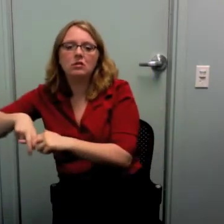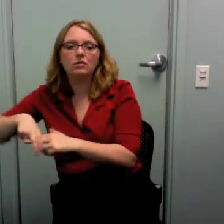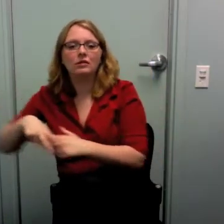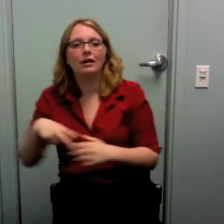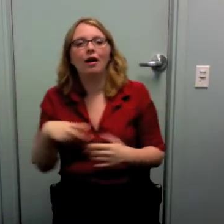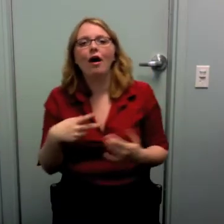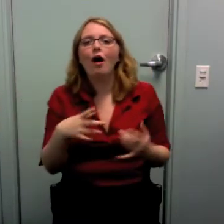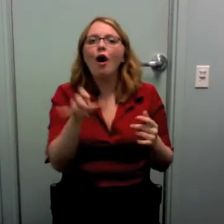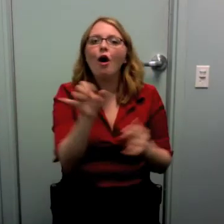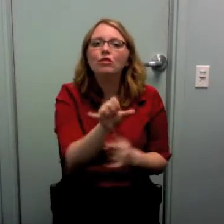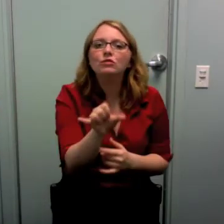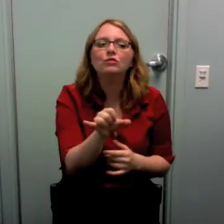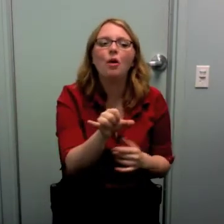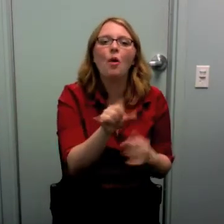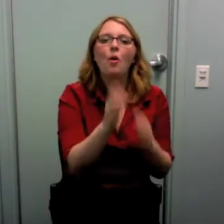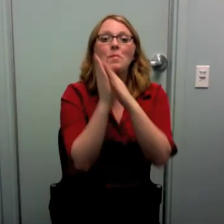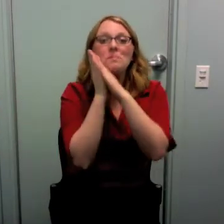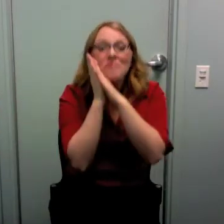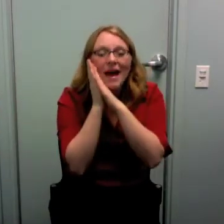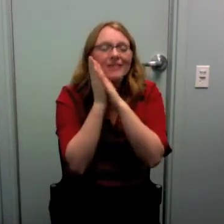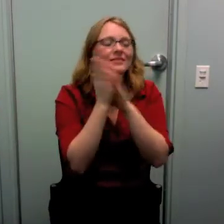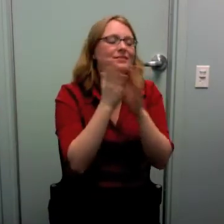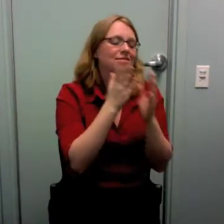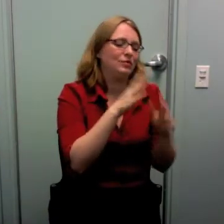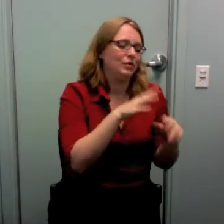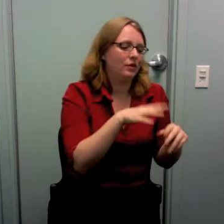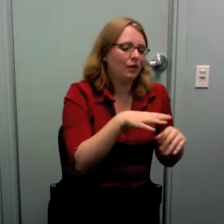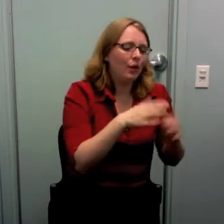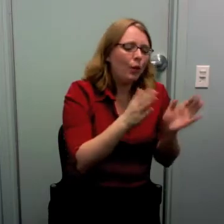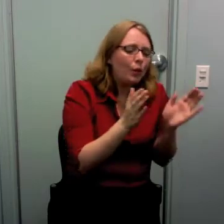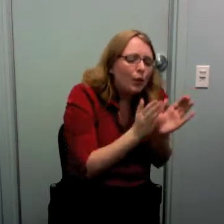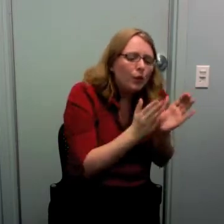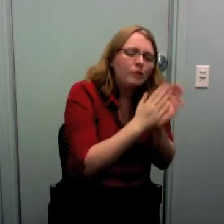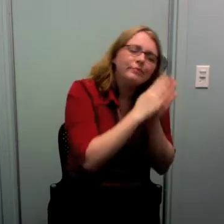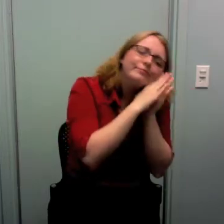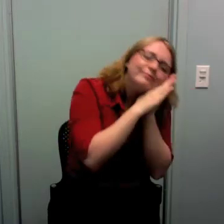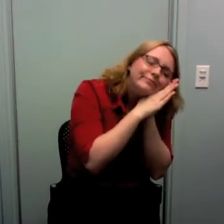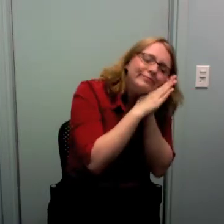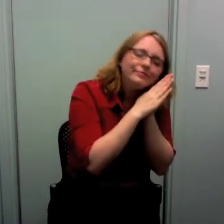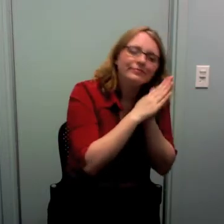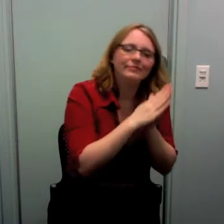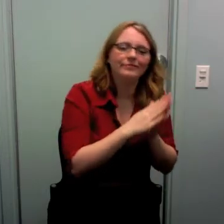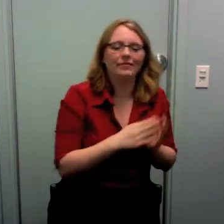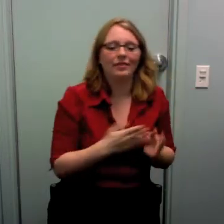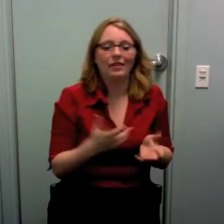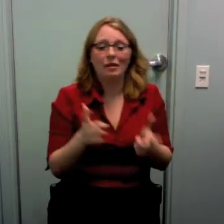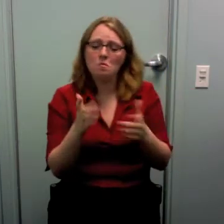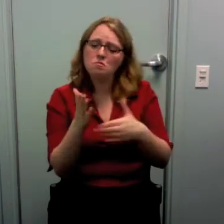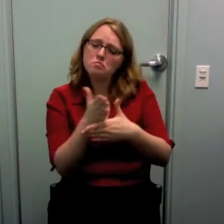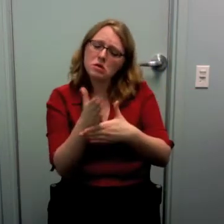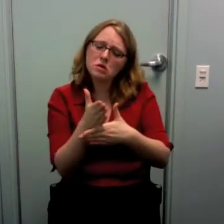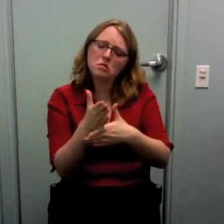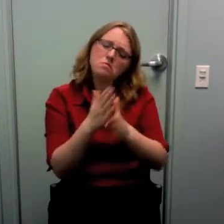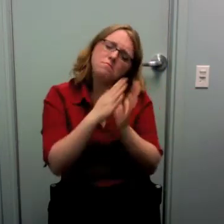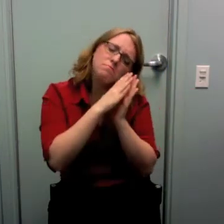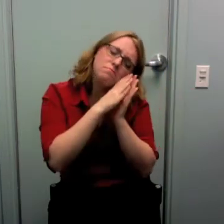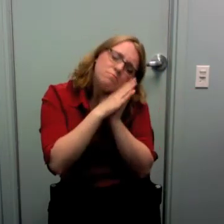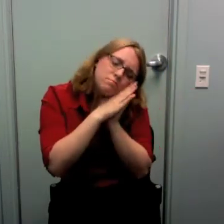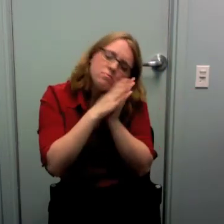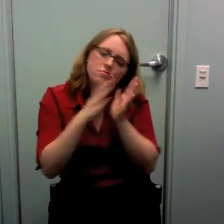in, a little bed for the little small wee bear, and a middle-sized bed for the middle bear, and a great bed for the